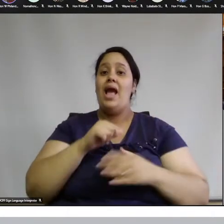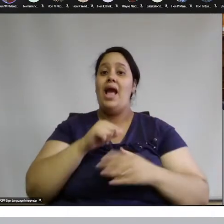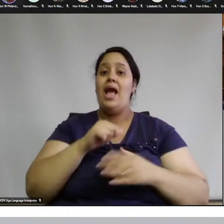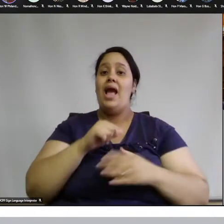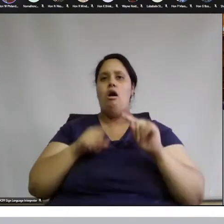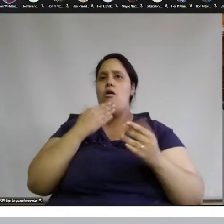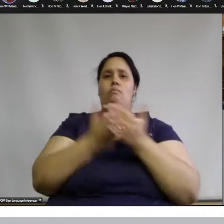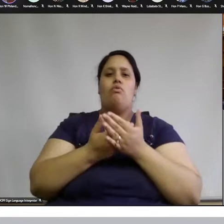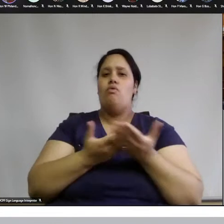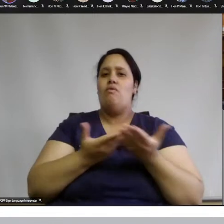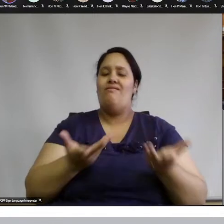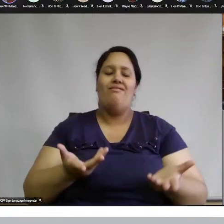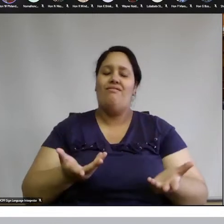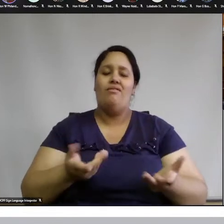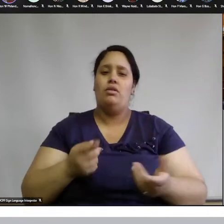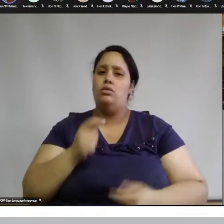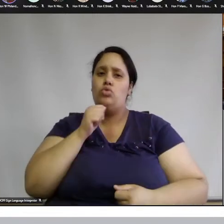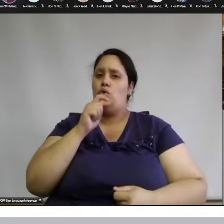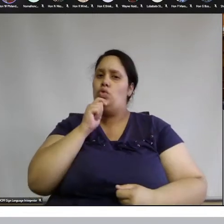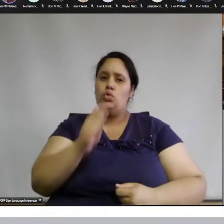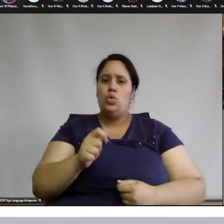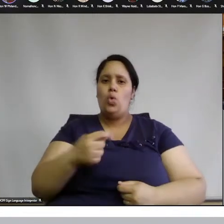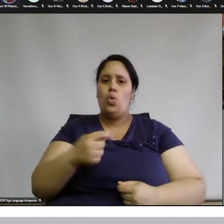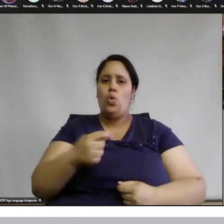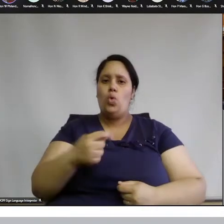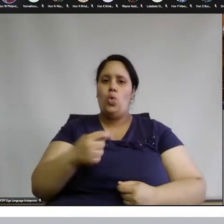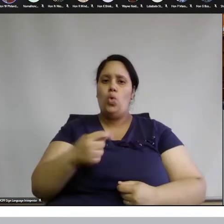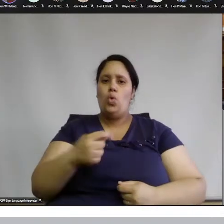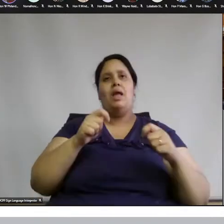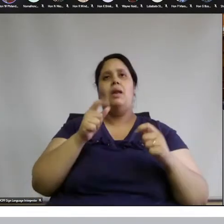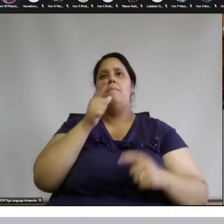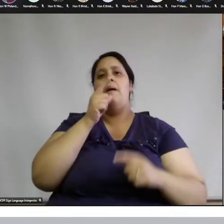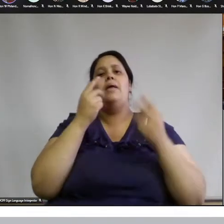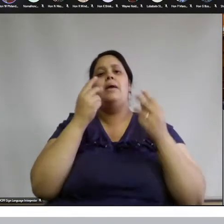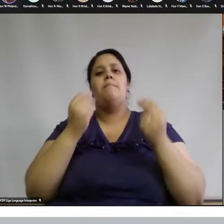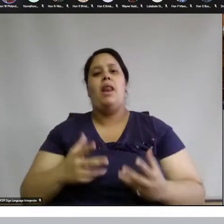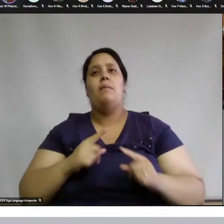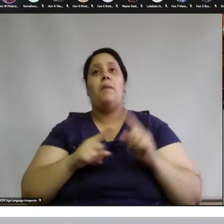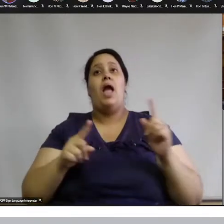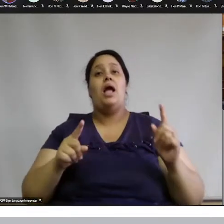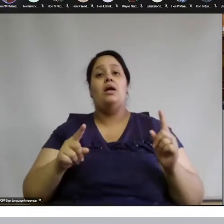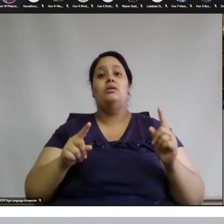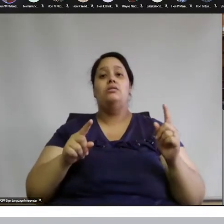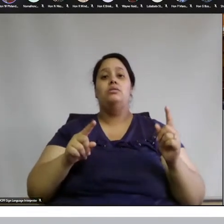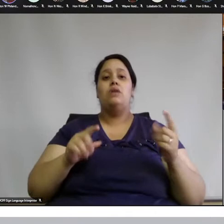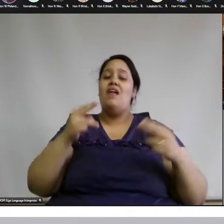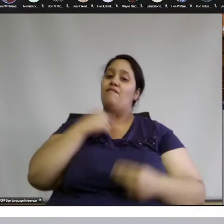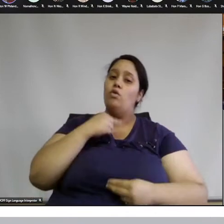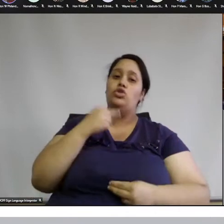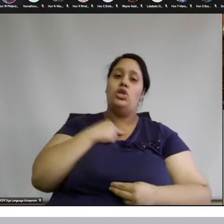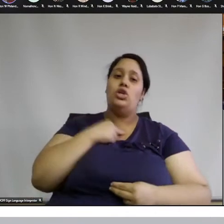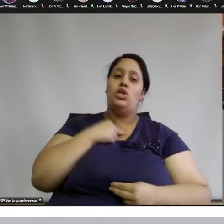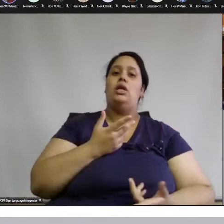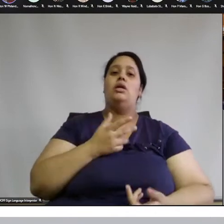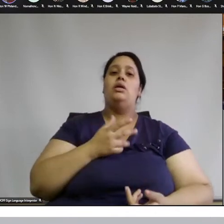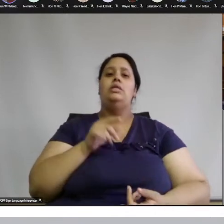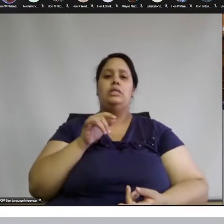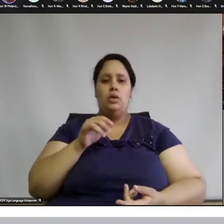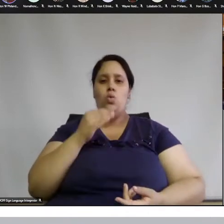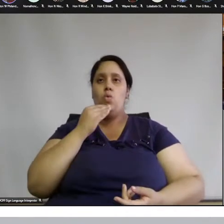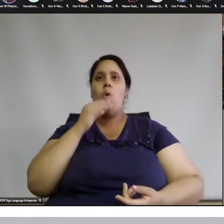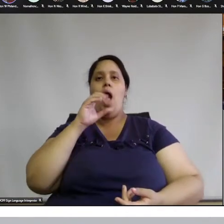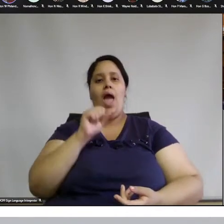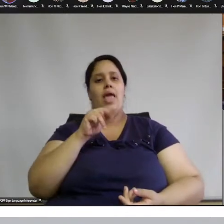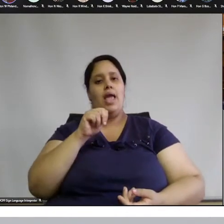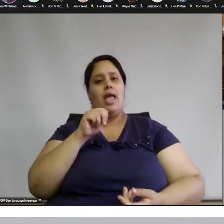be further from the truth. We know we are spending public money. But ironically and unfortunately, it is the